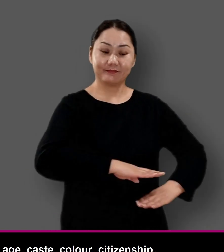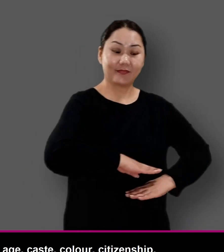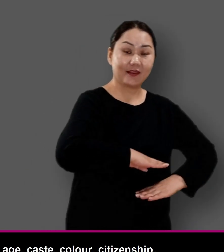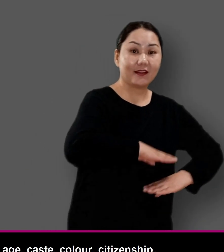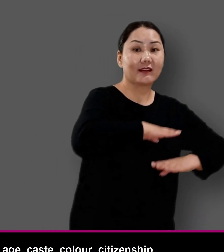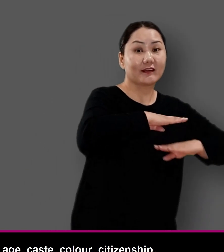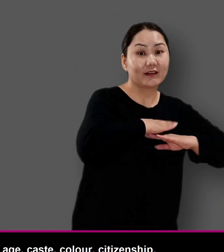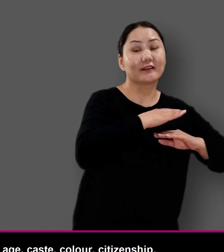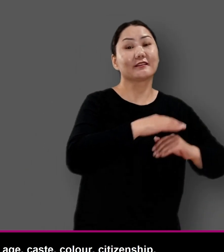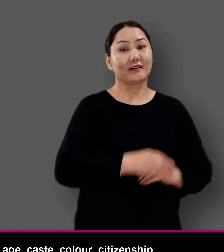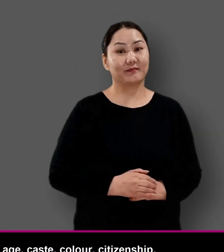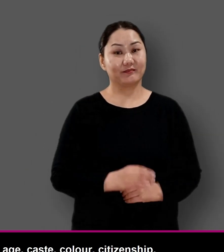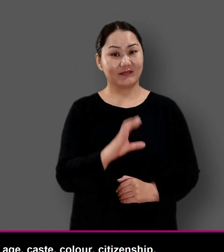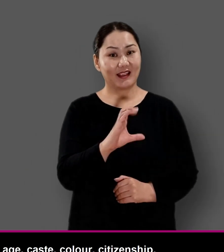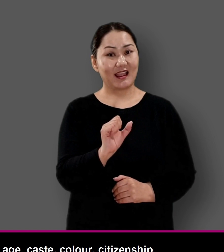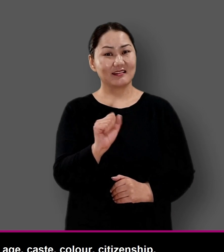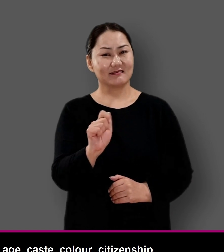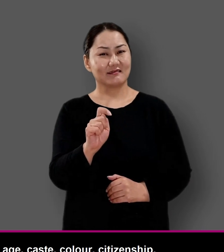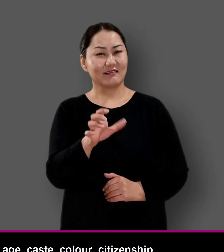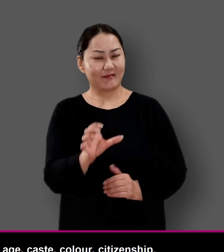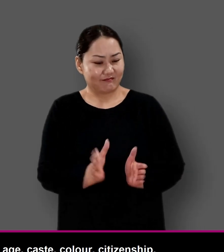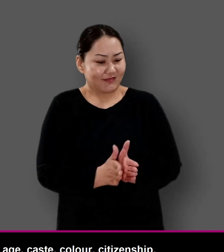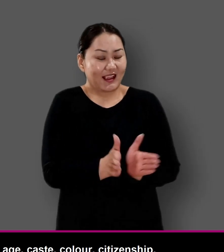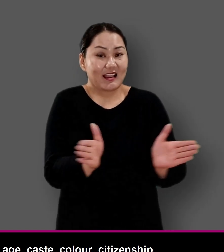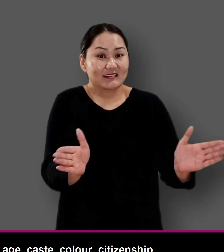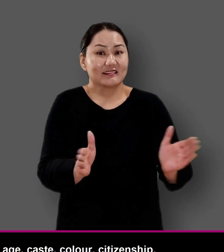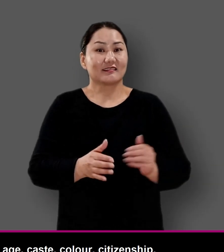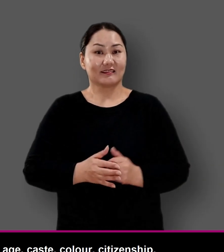Based on factors such as age, caste,